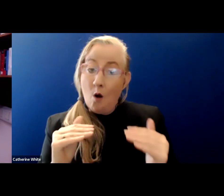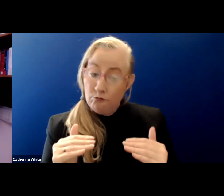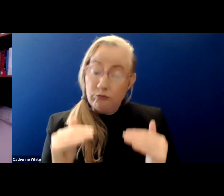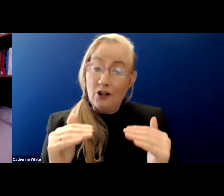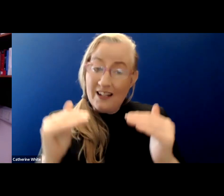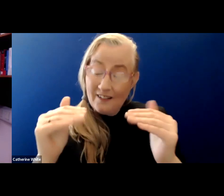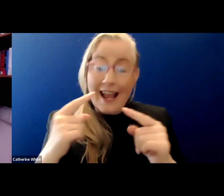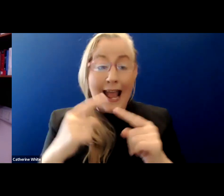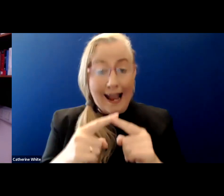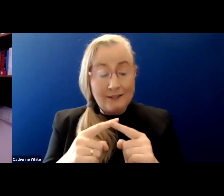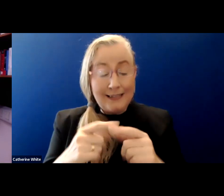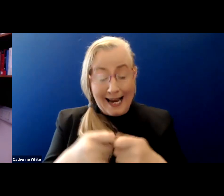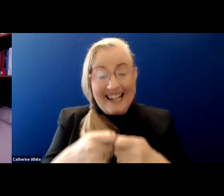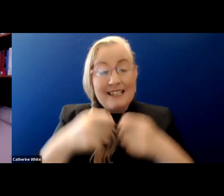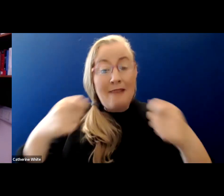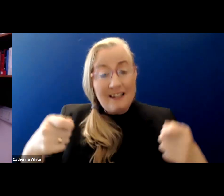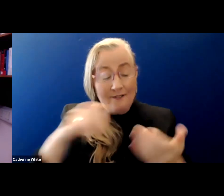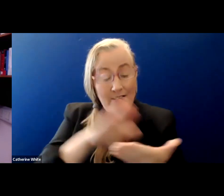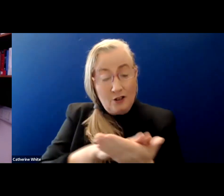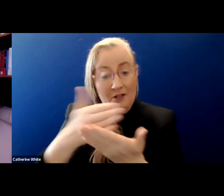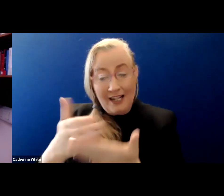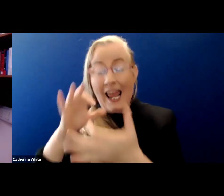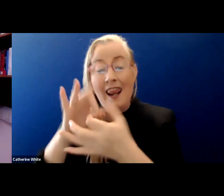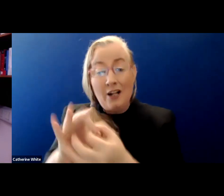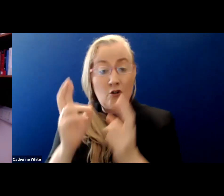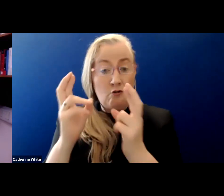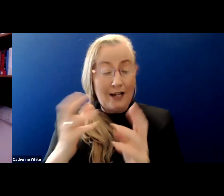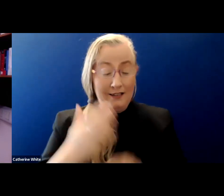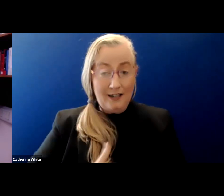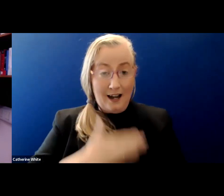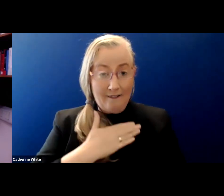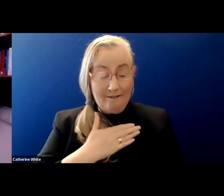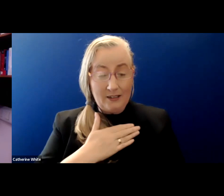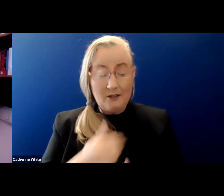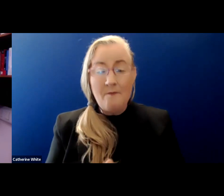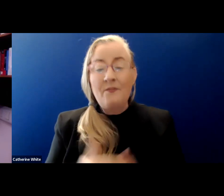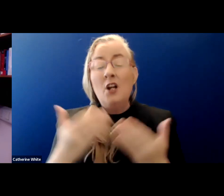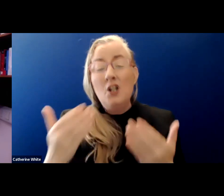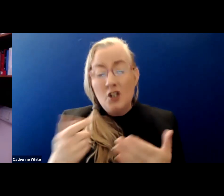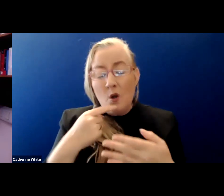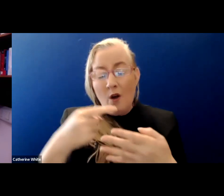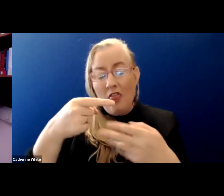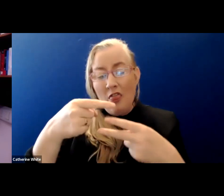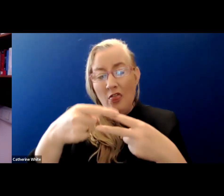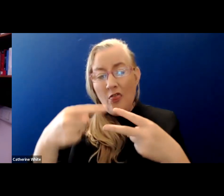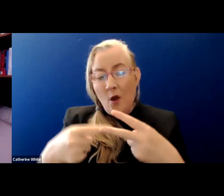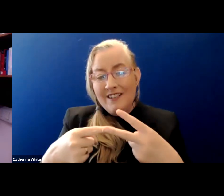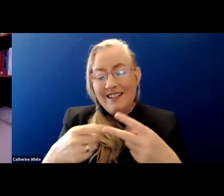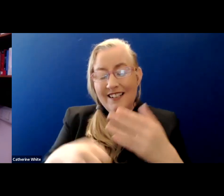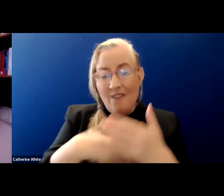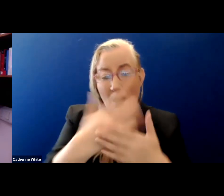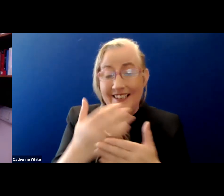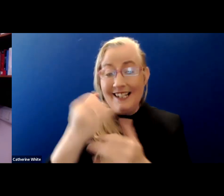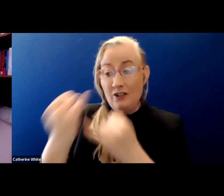expansive interpretation of the protections of the right to life. So both of these developments, that at the International Criminal